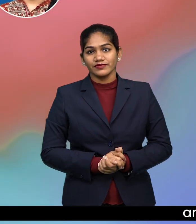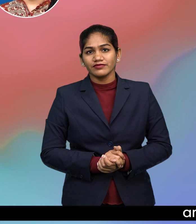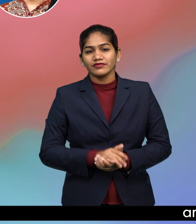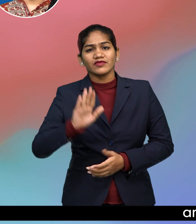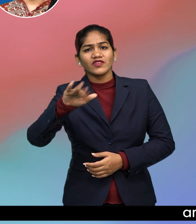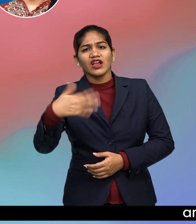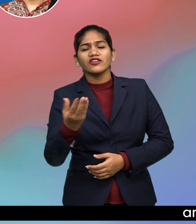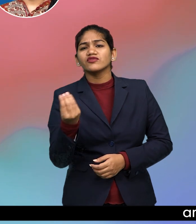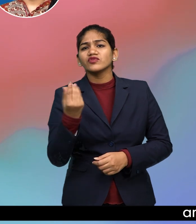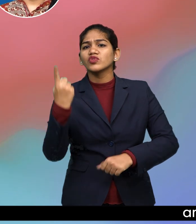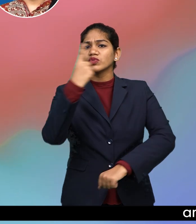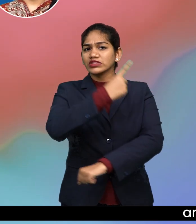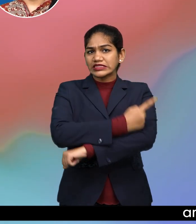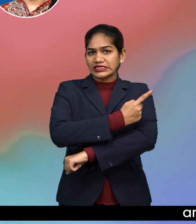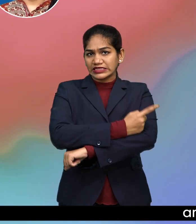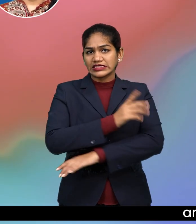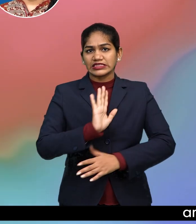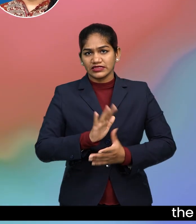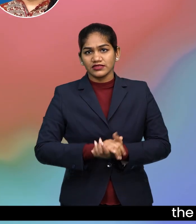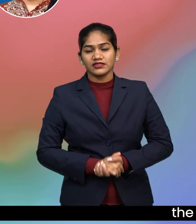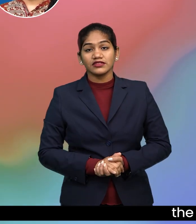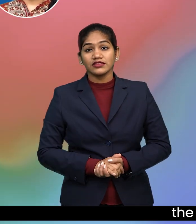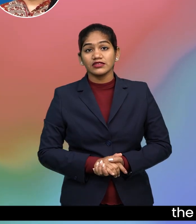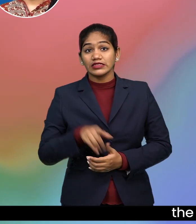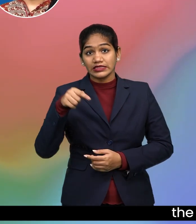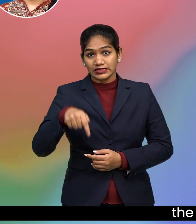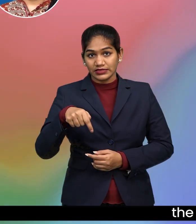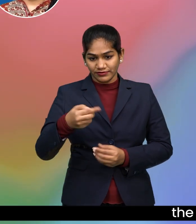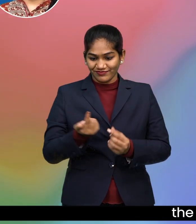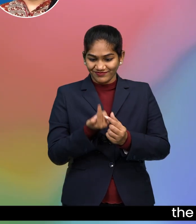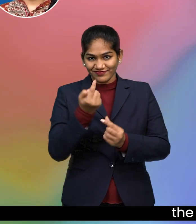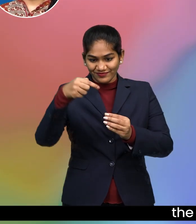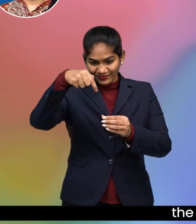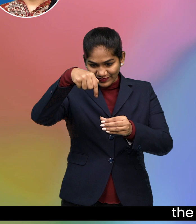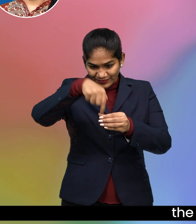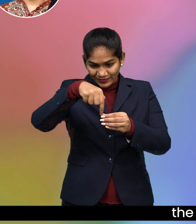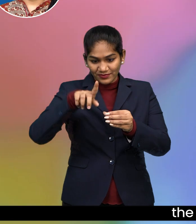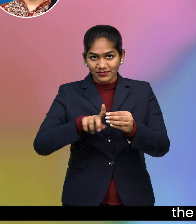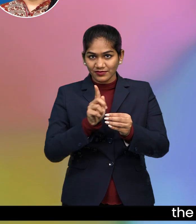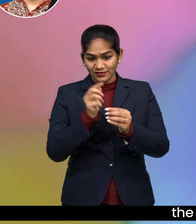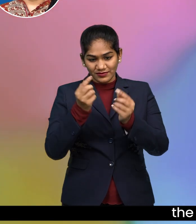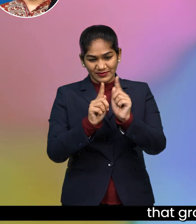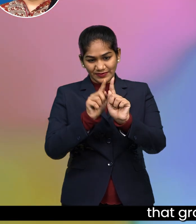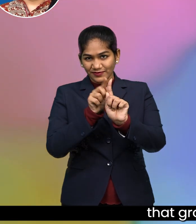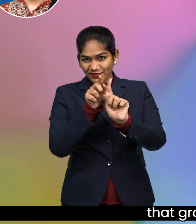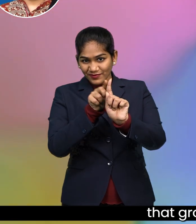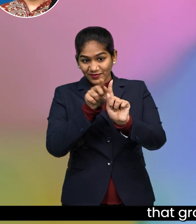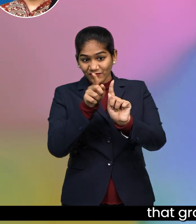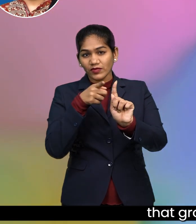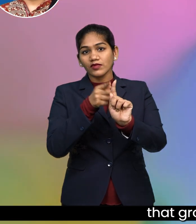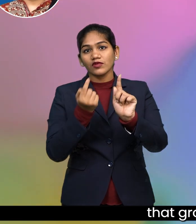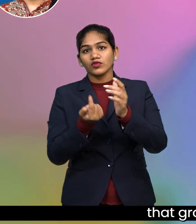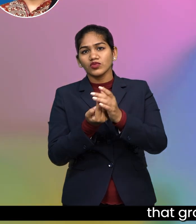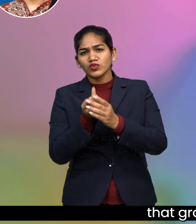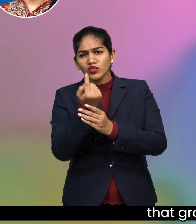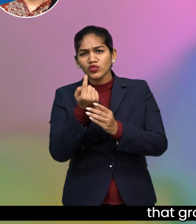and after a few days the cut parts have buds that grow as